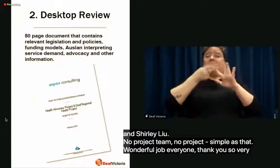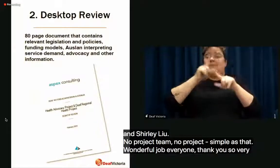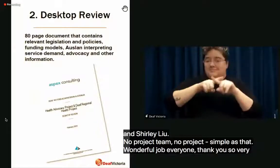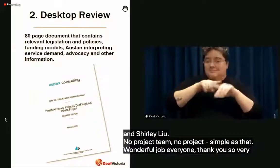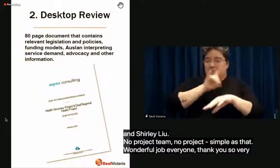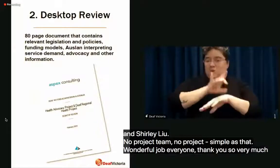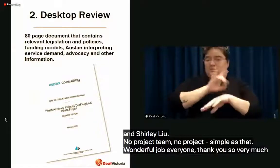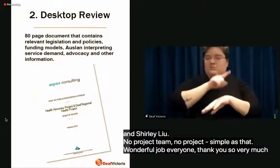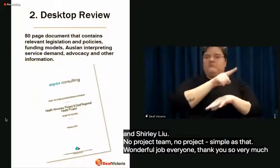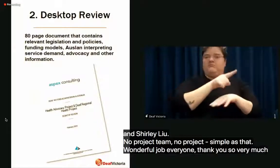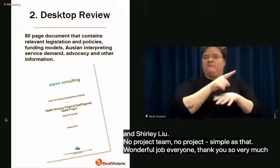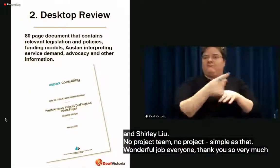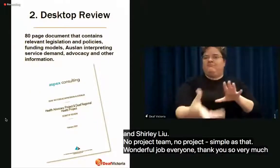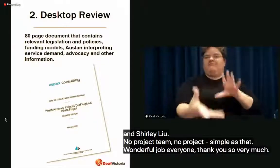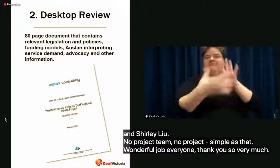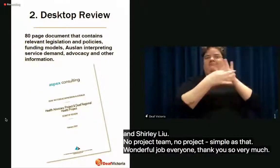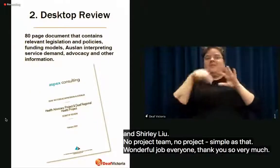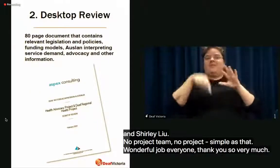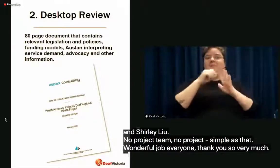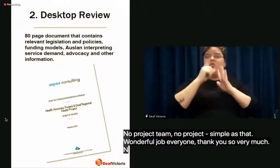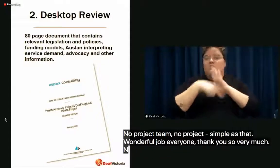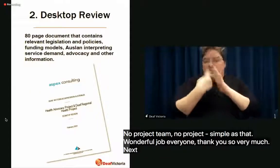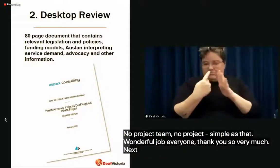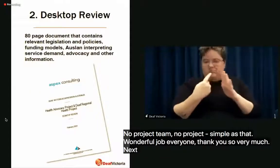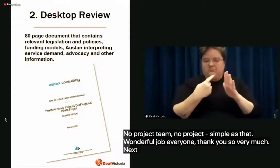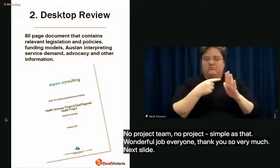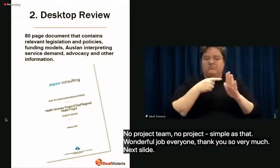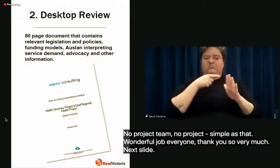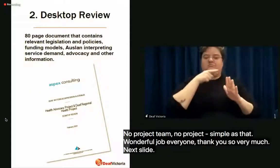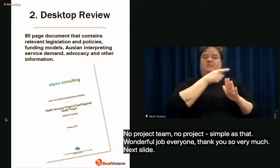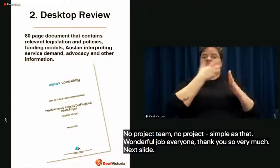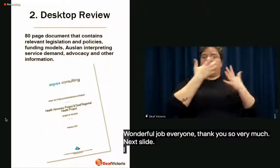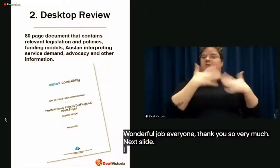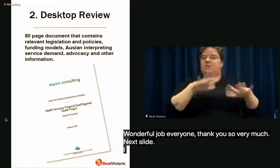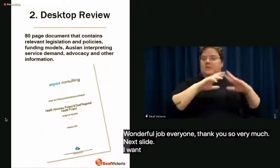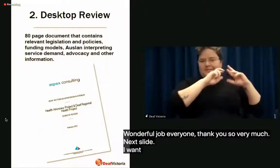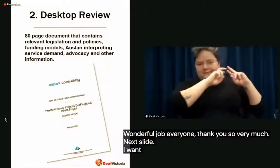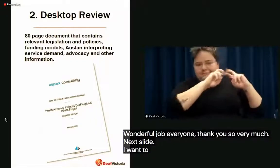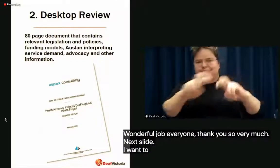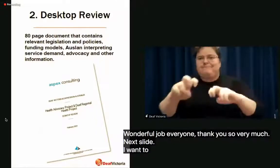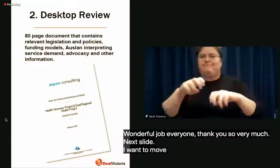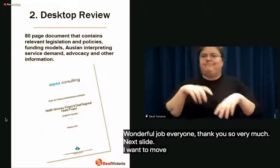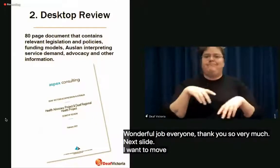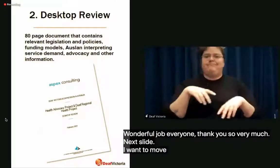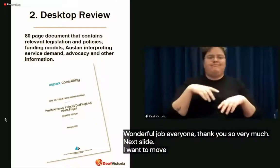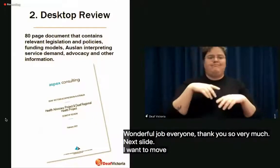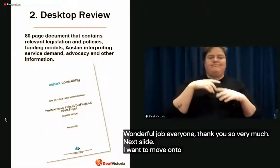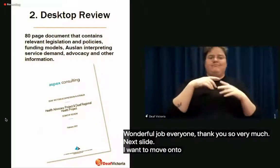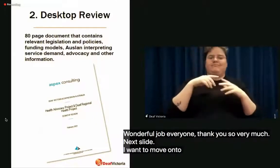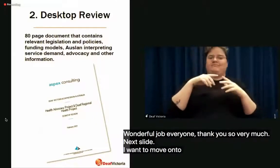I want to move on to our desktop review. Aspect were engaged to do this project with us, and they did